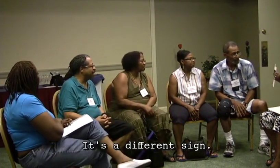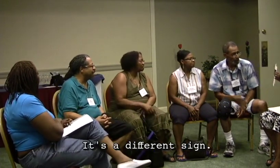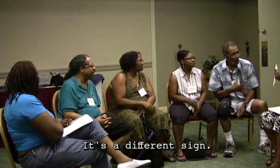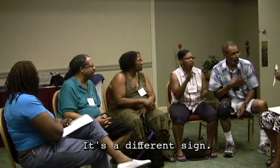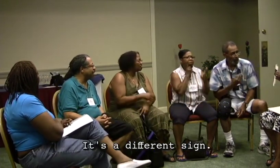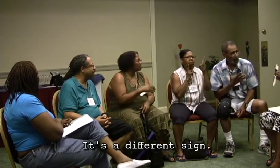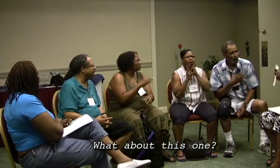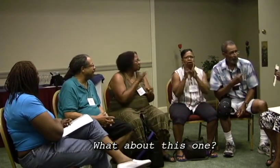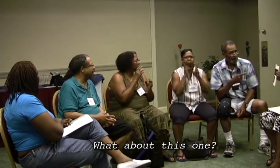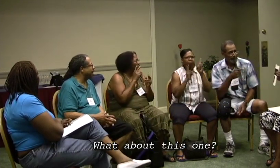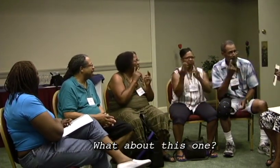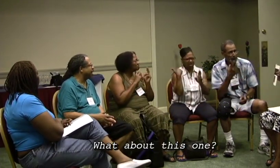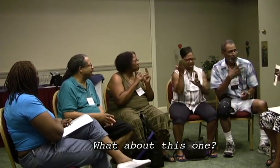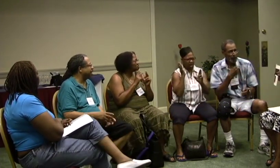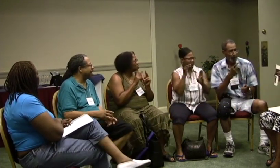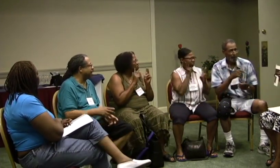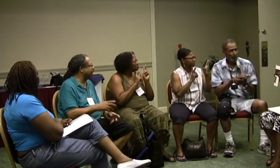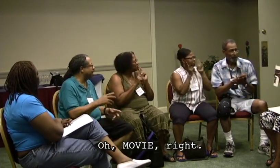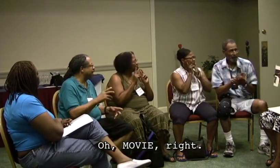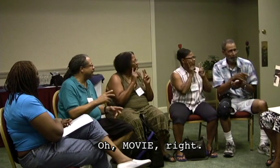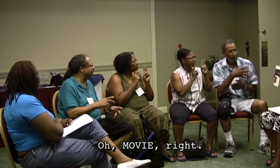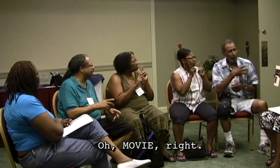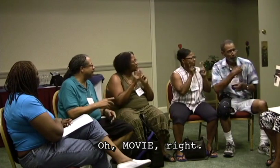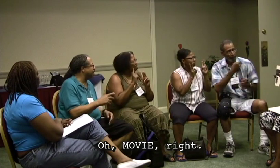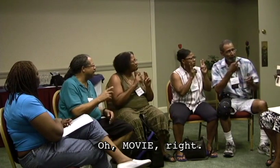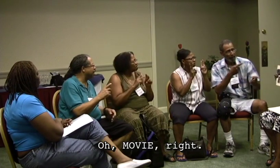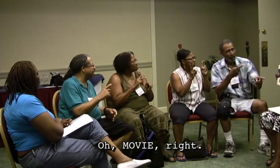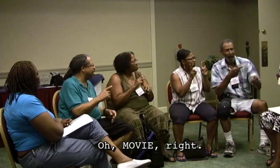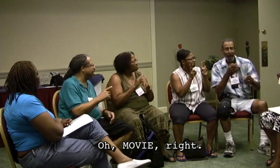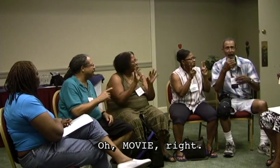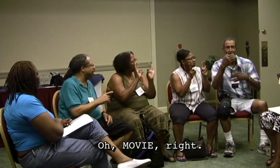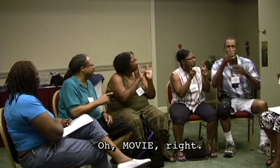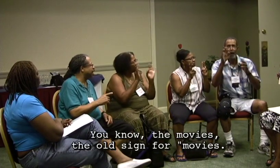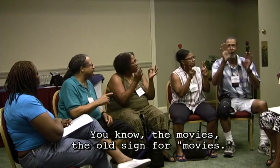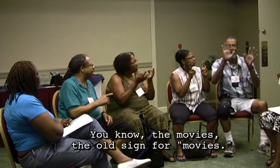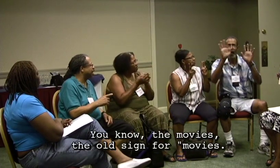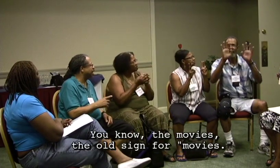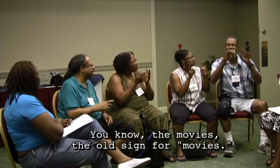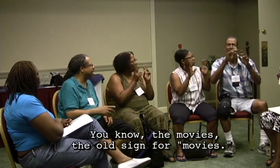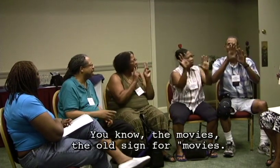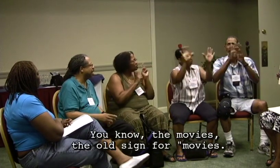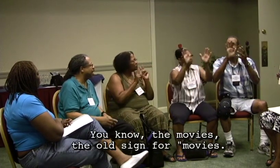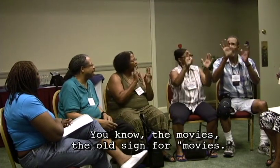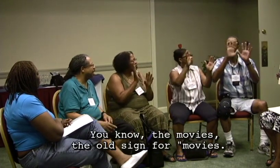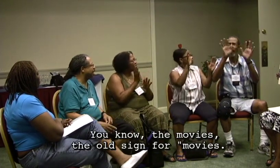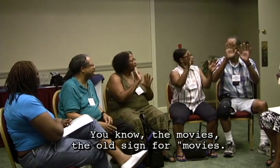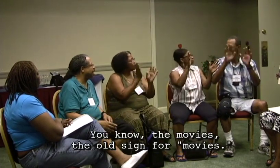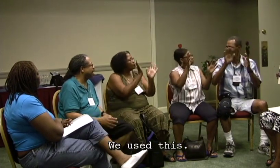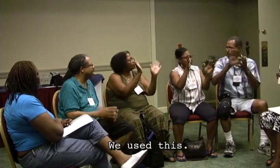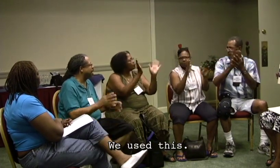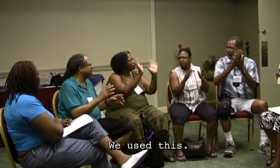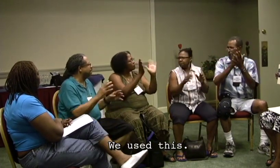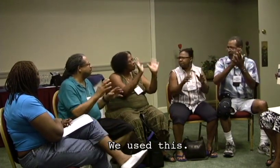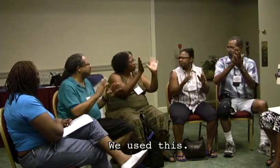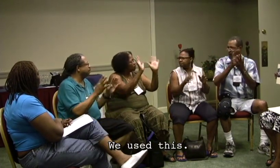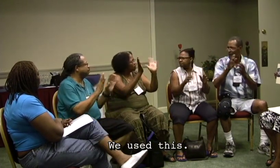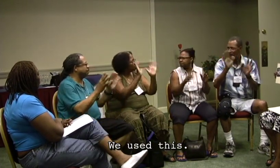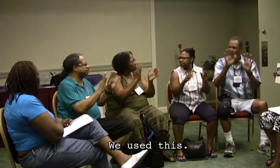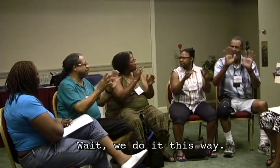one. What that's about this white, like one? black. Oh, movie. Right. Black. I and, you know the remember movie, this. the old Yeah. sign for movie that was used. We use this. Wait. No.